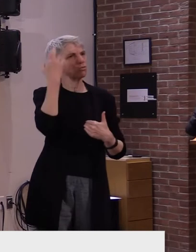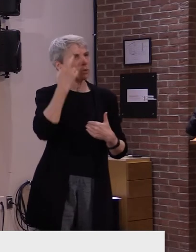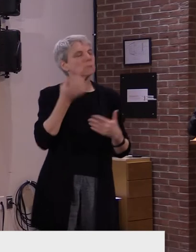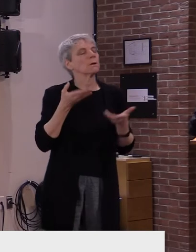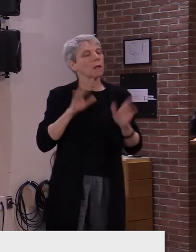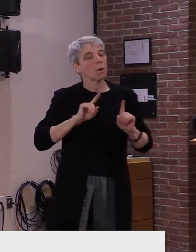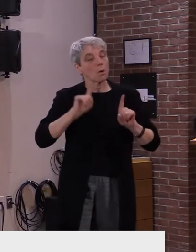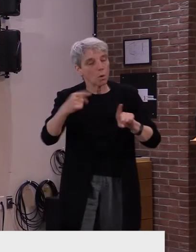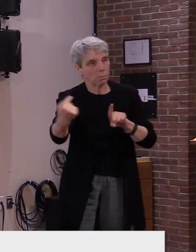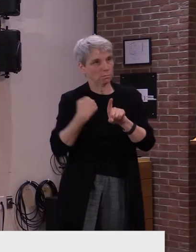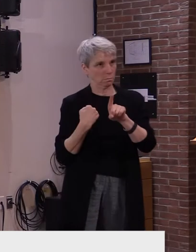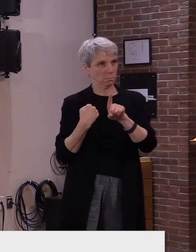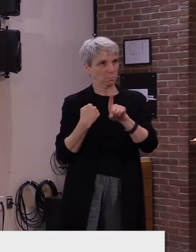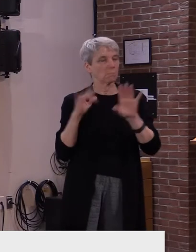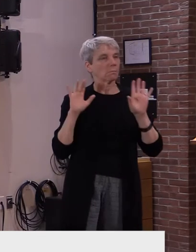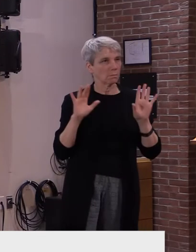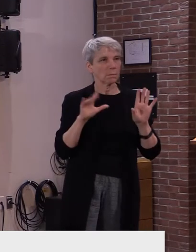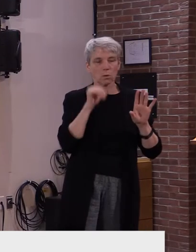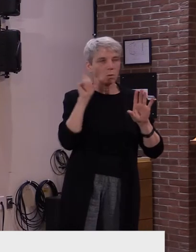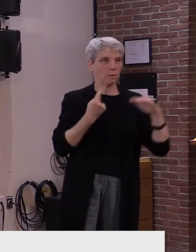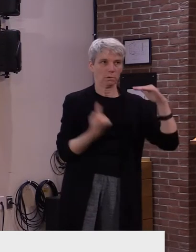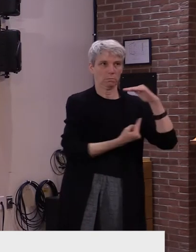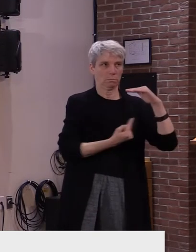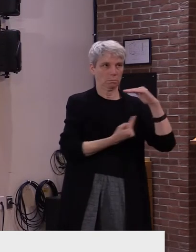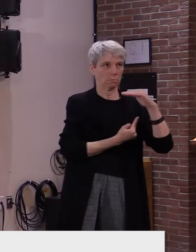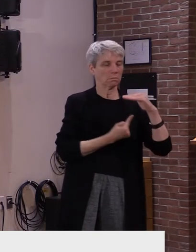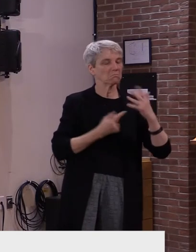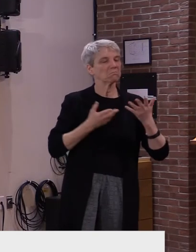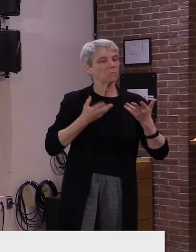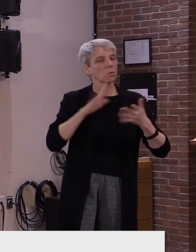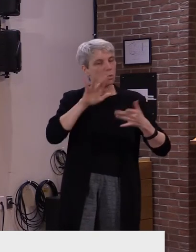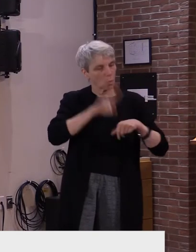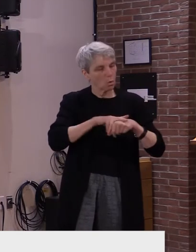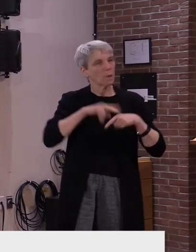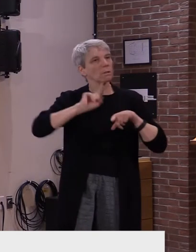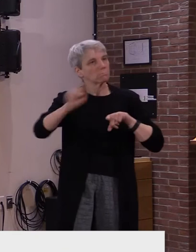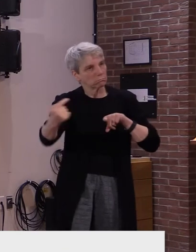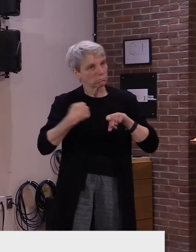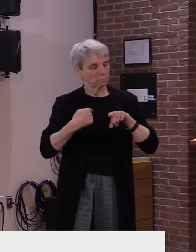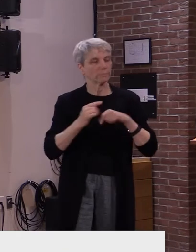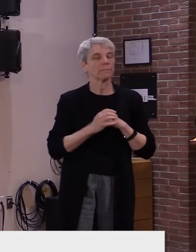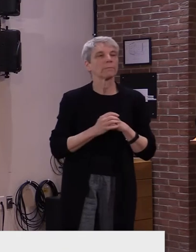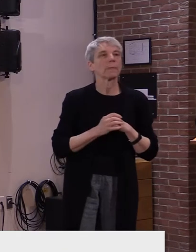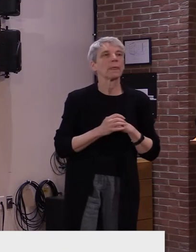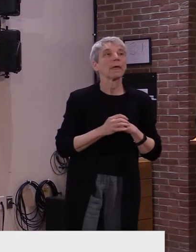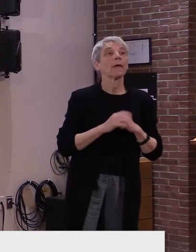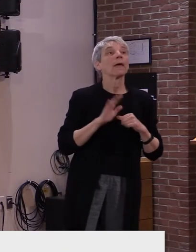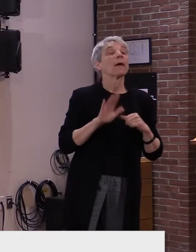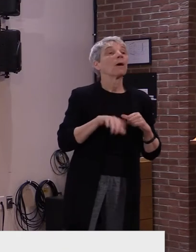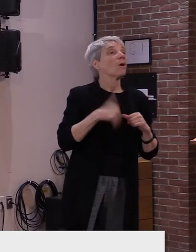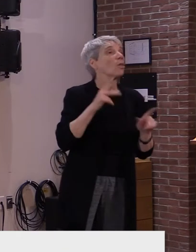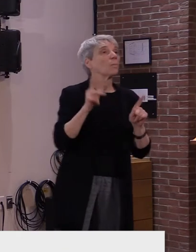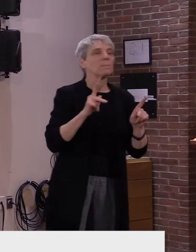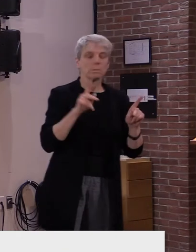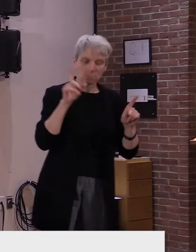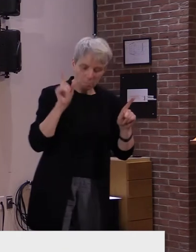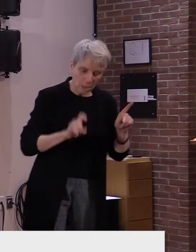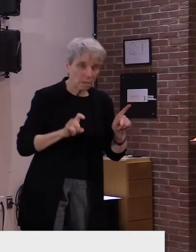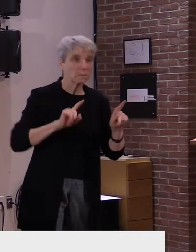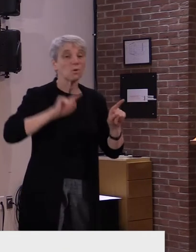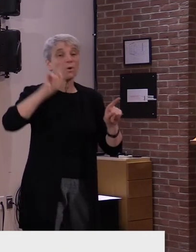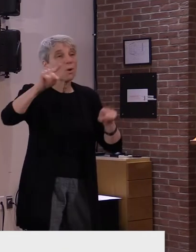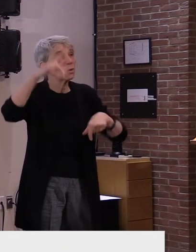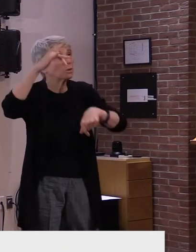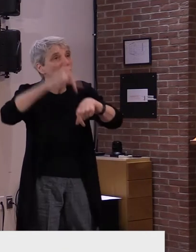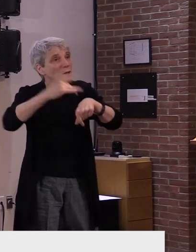home when you consider the amount of red we're seeing in the northeast and that it's not likely to improve for